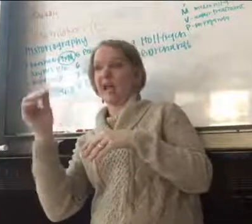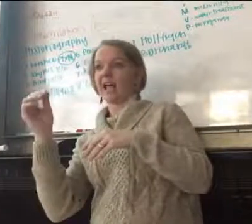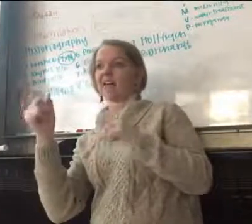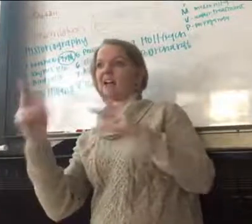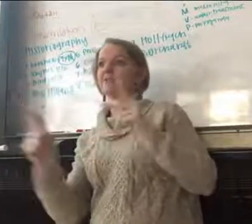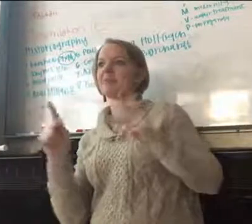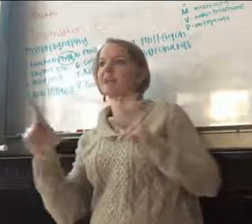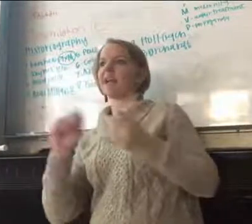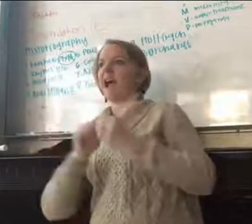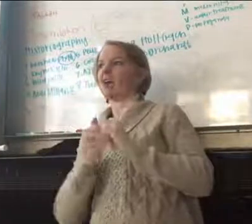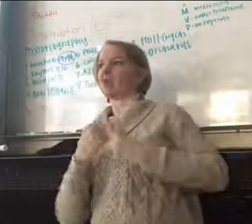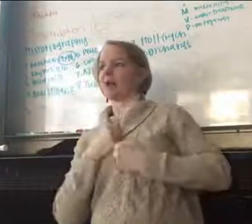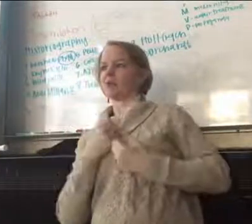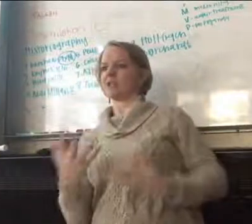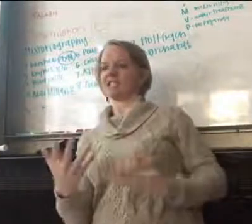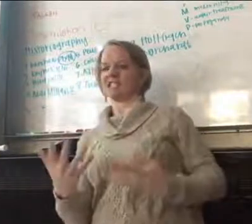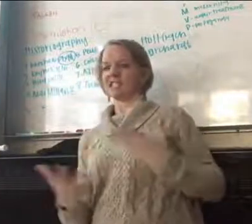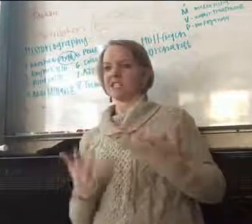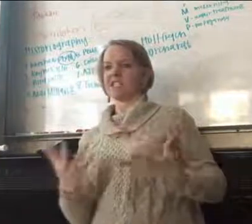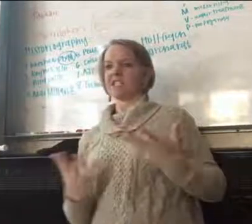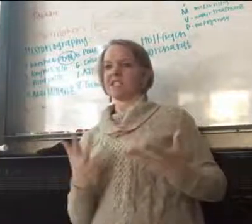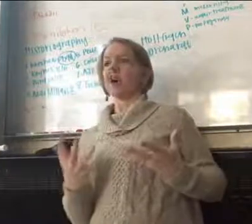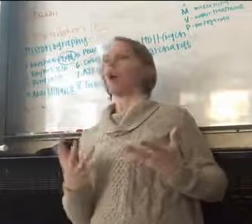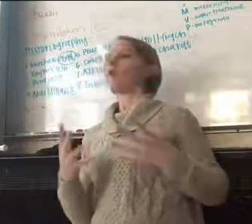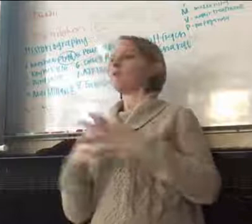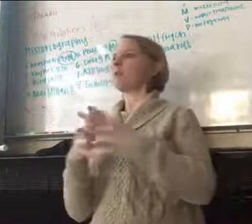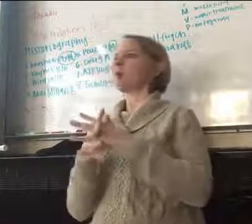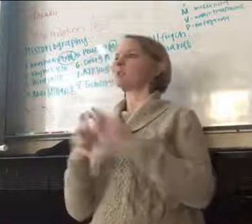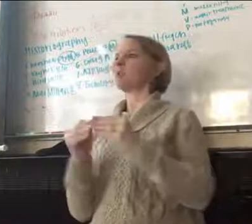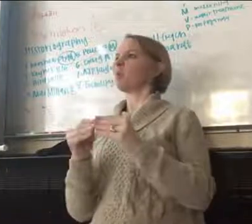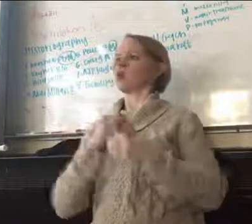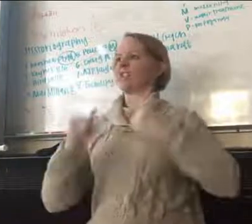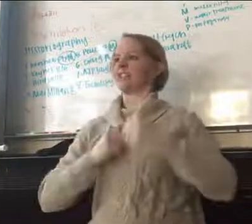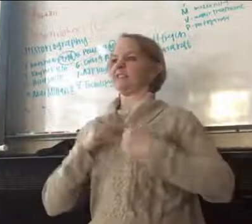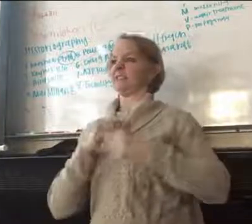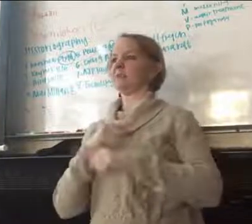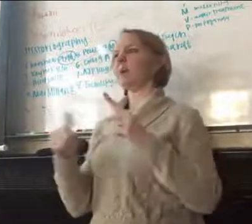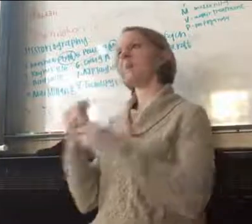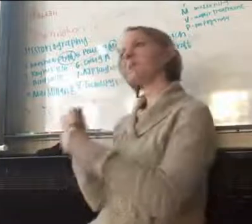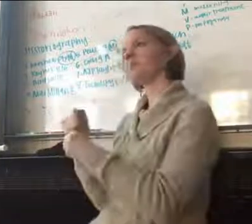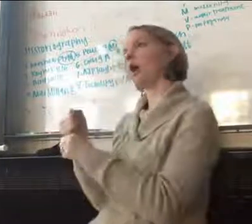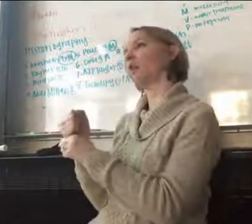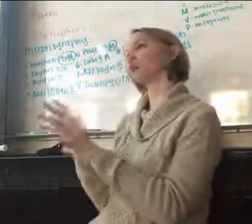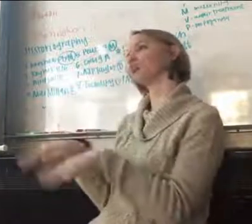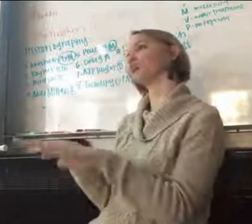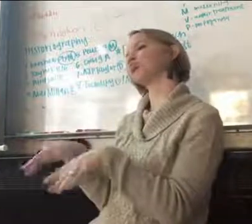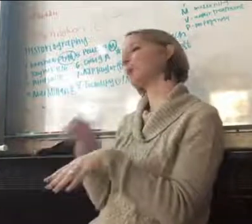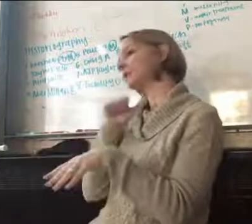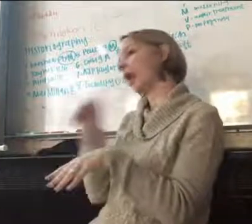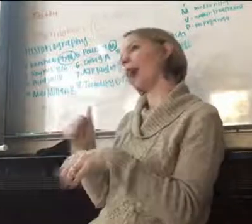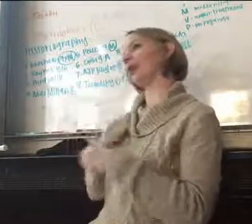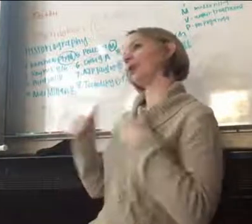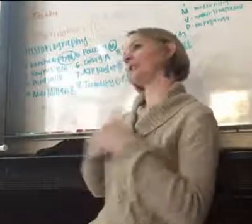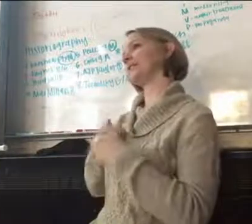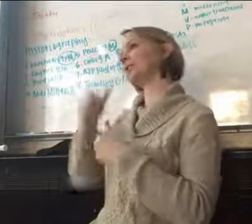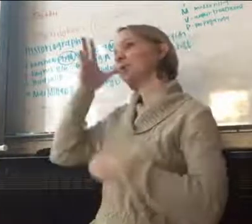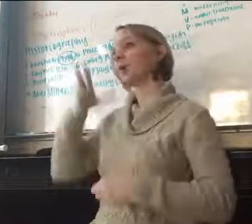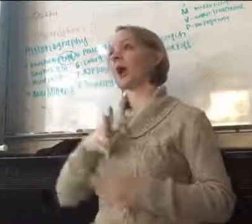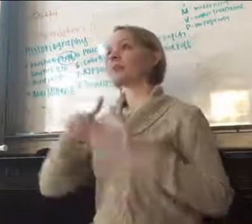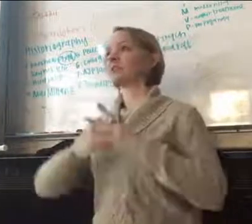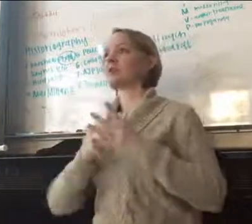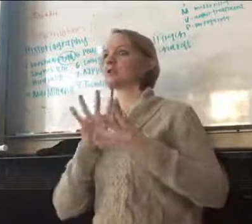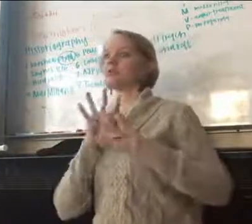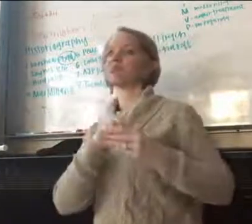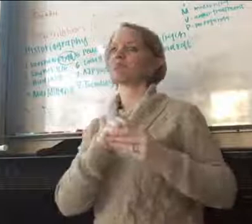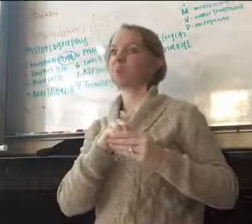release themselves in a more aggressive manner through football, whereas baseball is not as aggressive. And so more and more guys began to join,